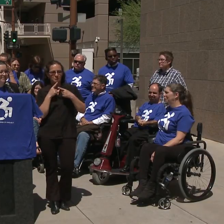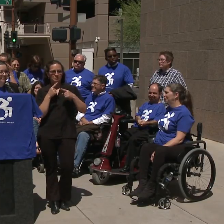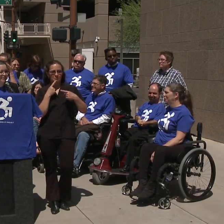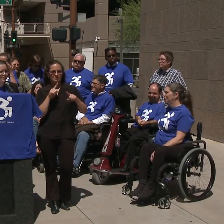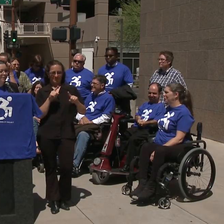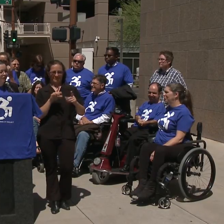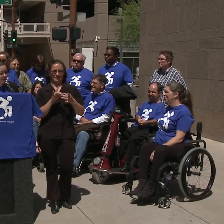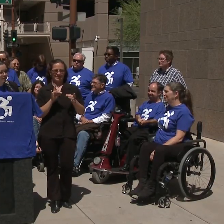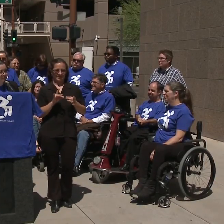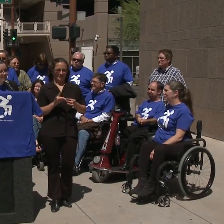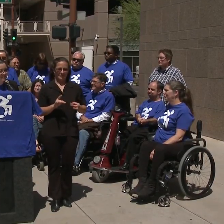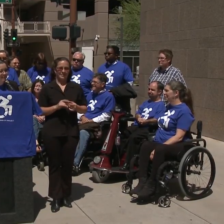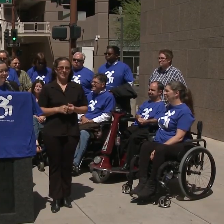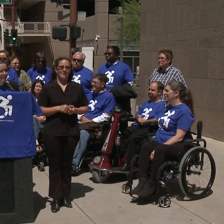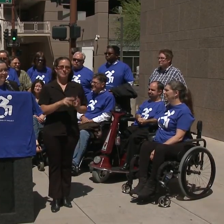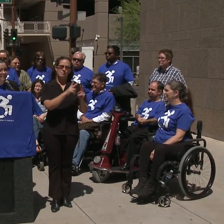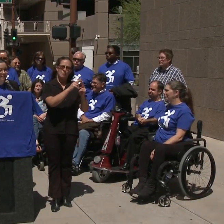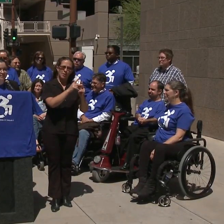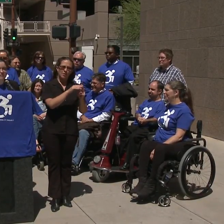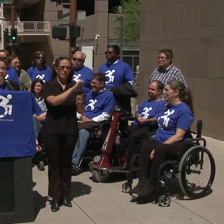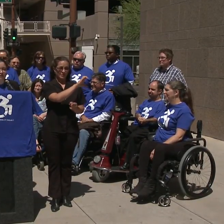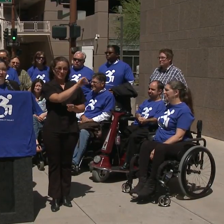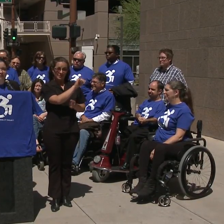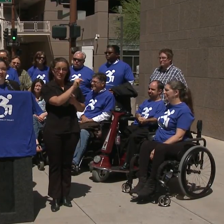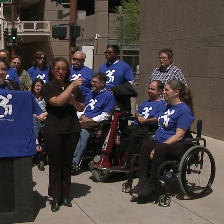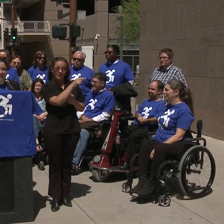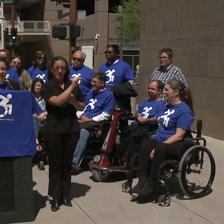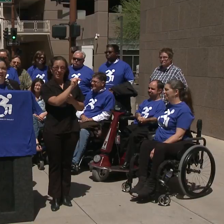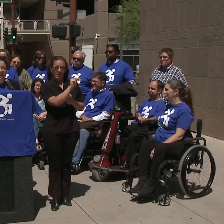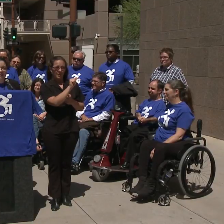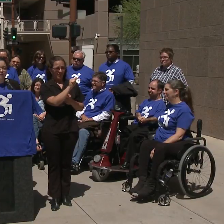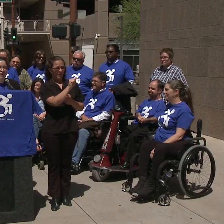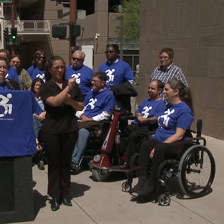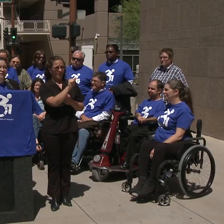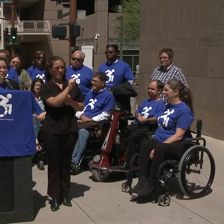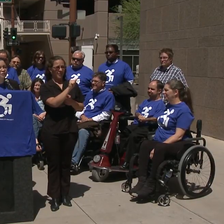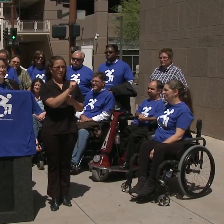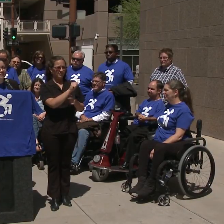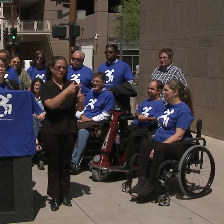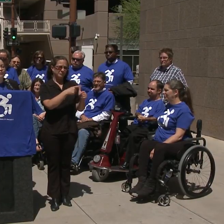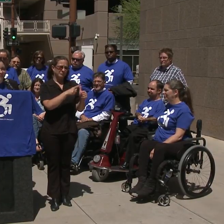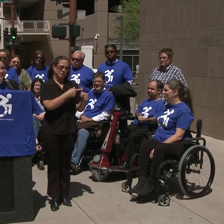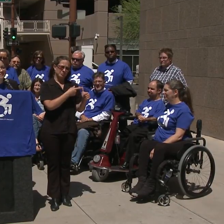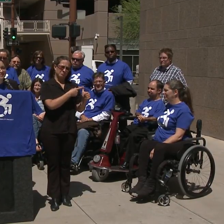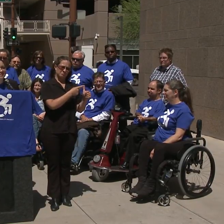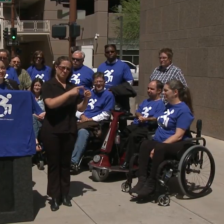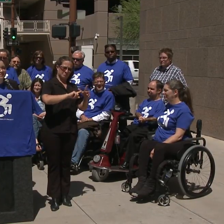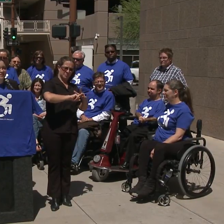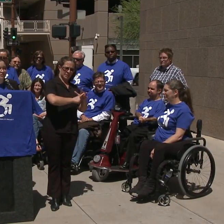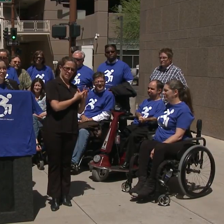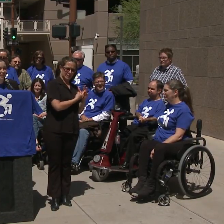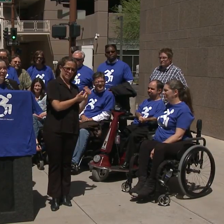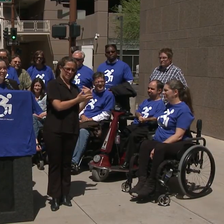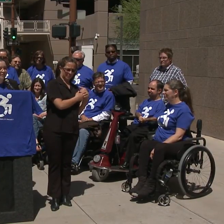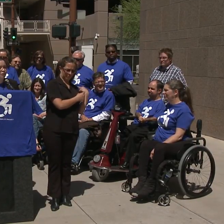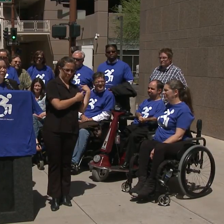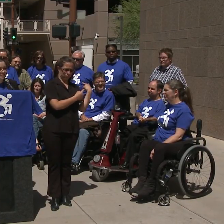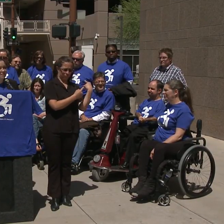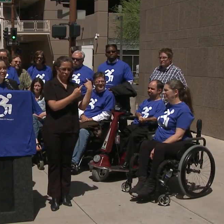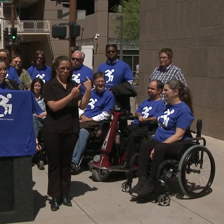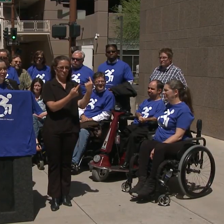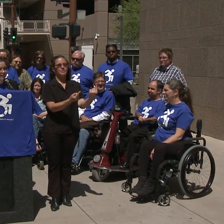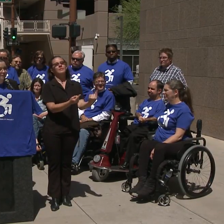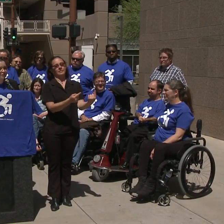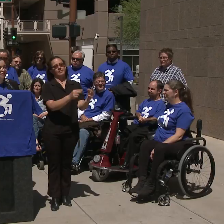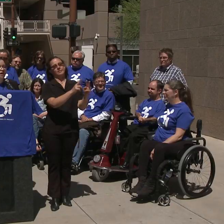said, Cigna has been a partner with the City of Phoenix on this from the very beginning, and in fact were instrumental in bringing it to the city's attention that there was